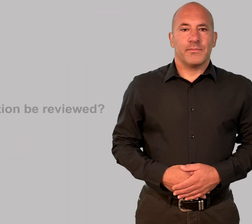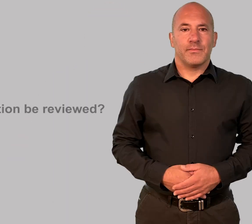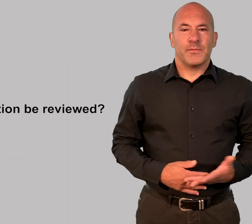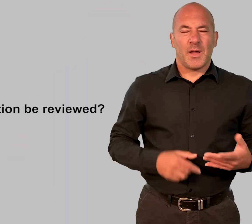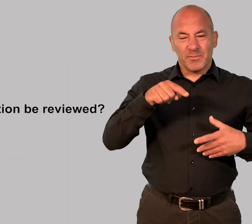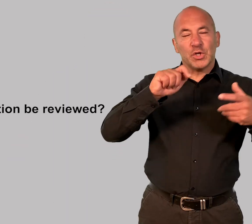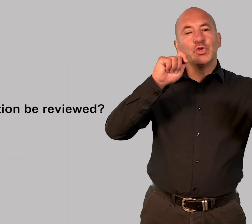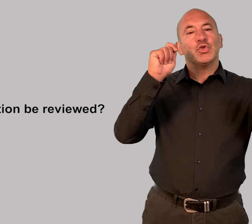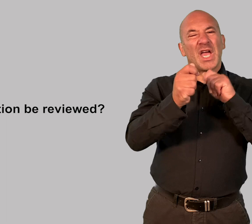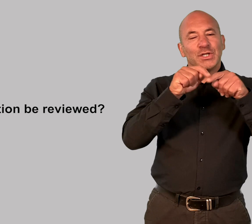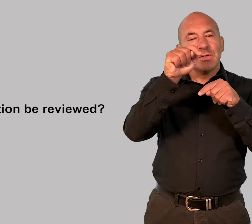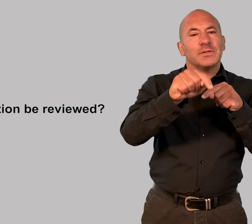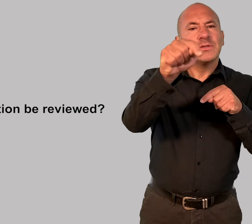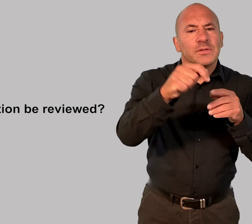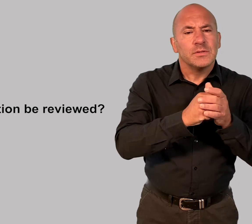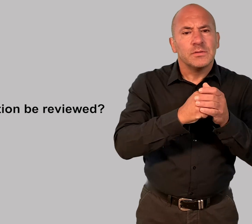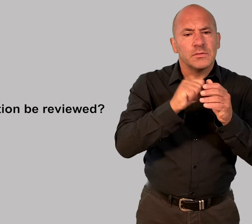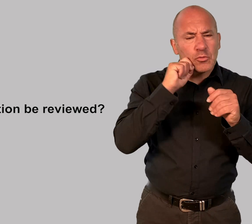Will the position be reviewed?